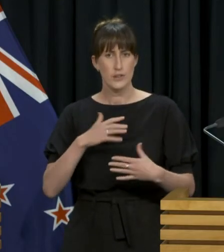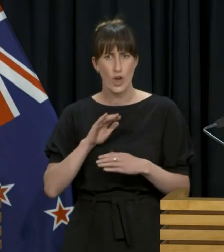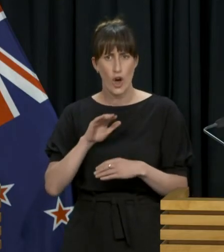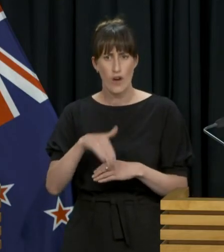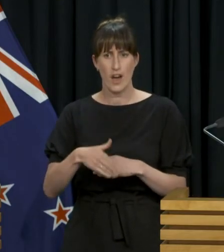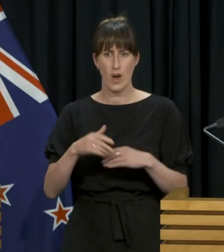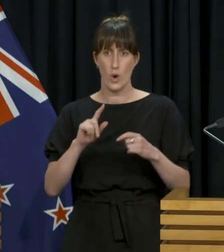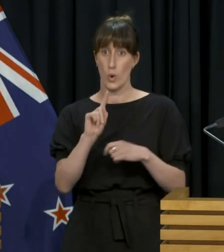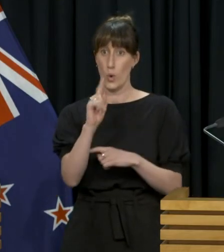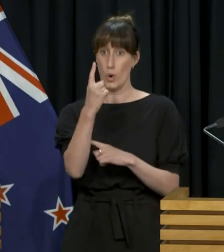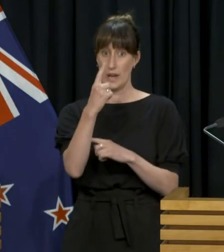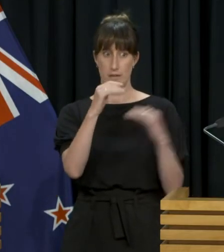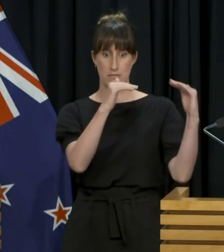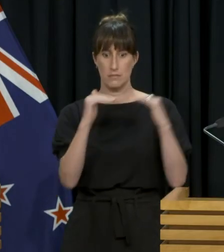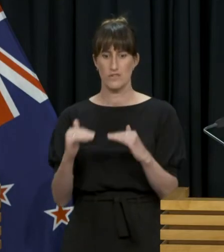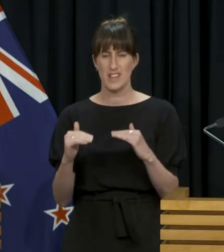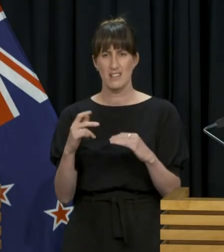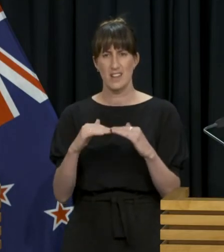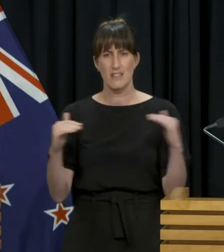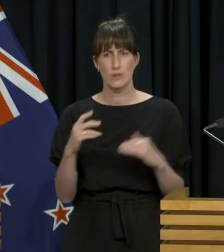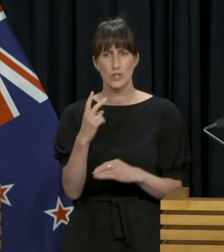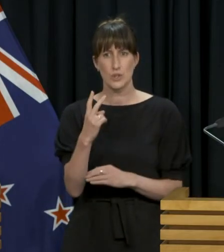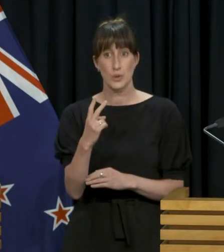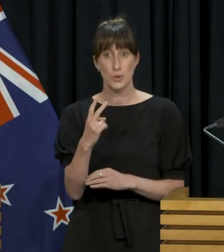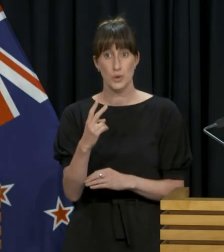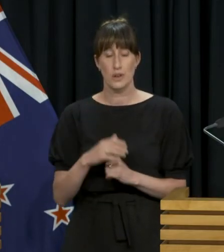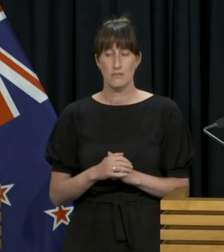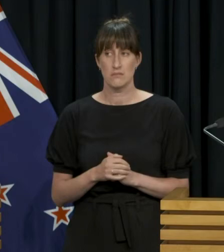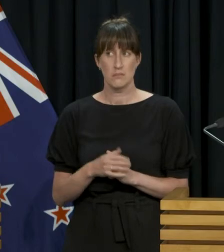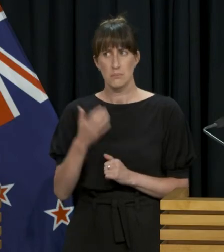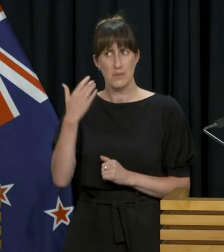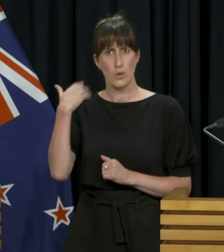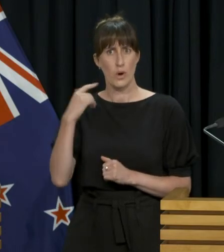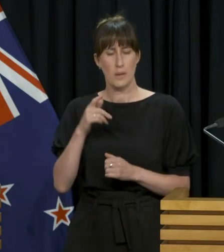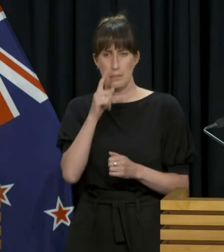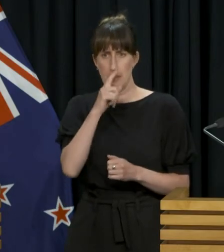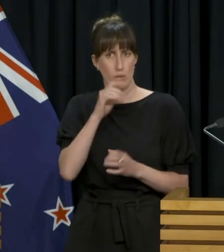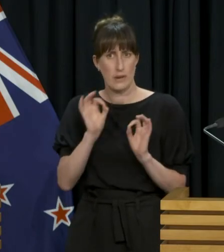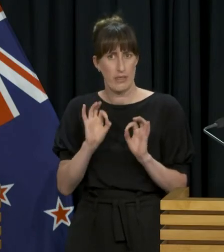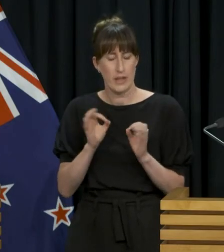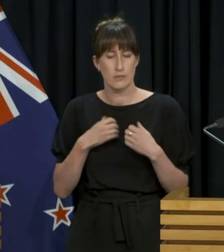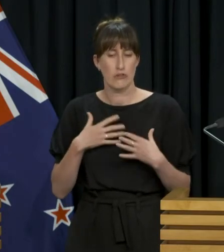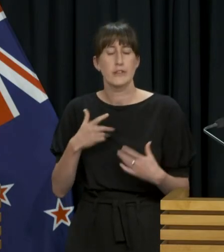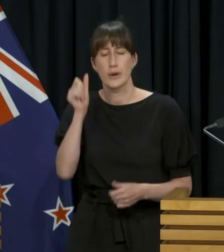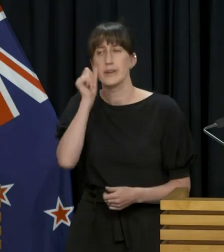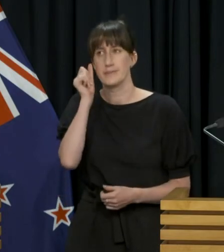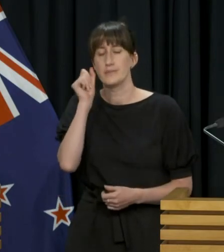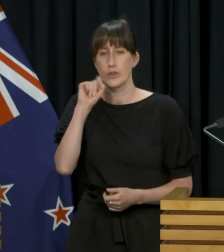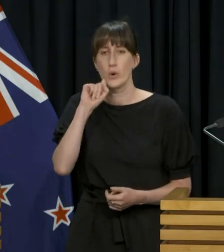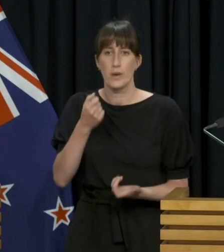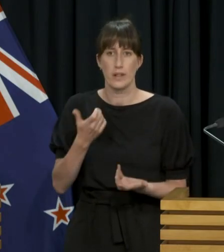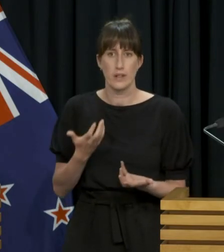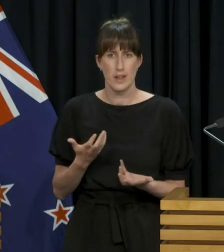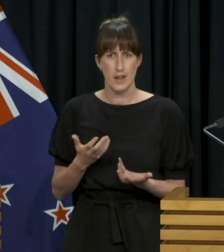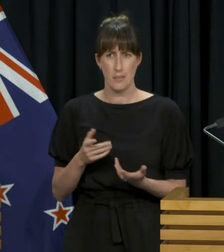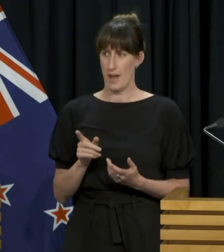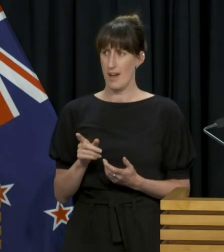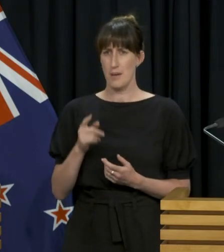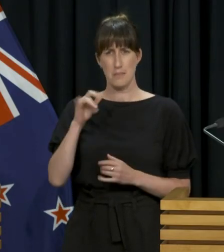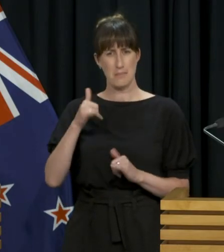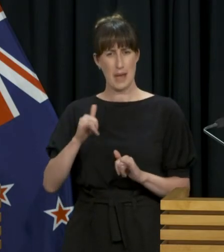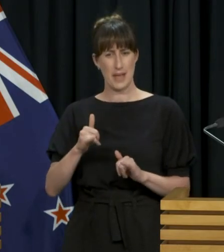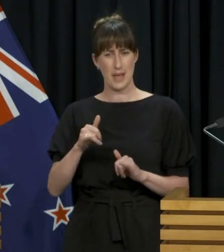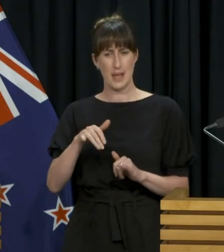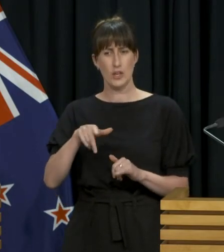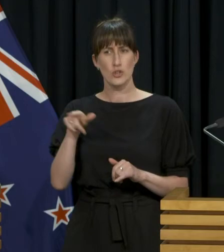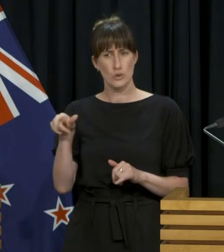had that as much before. It's been very well signalled in the past. Do you think that you didn't do enough to prepare people for that possibility?